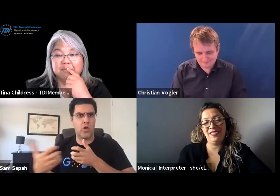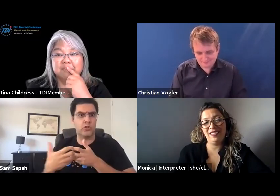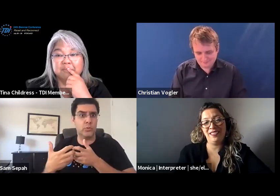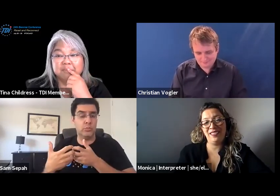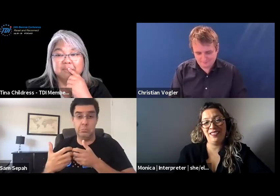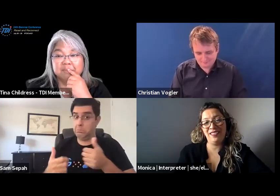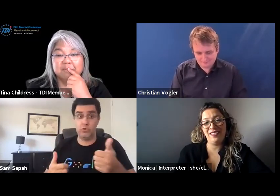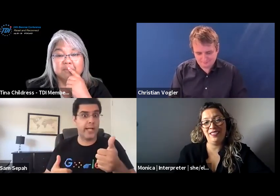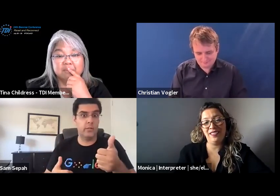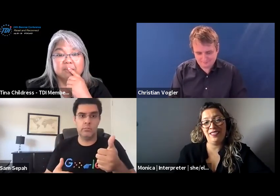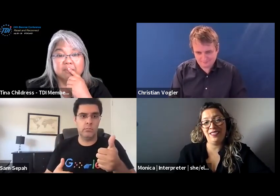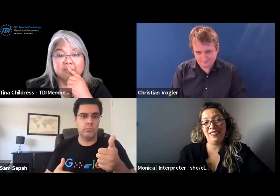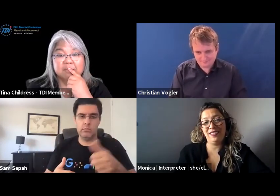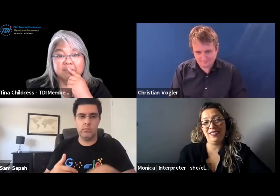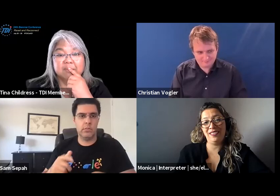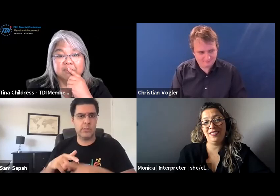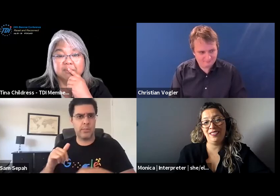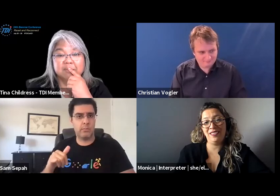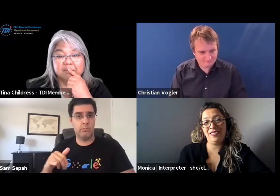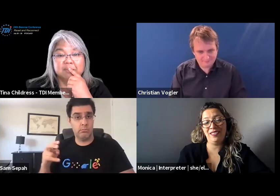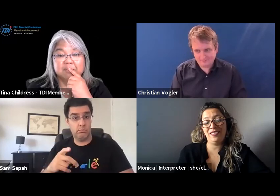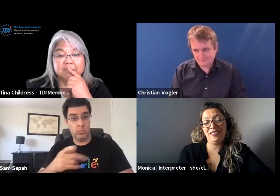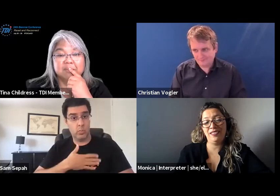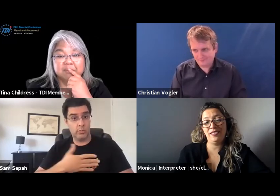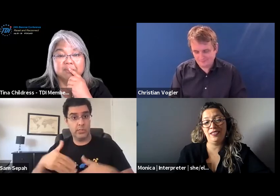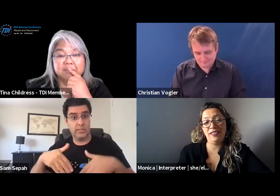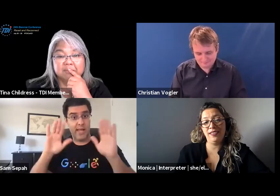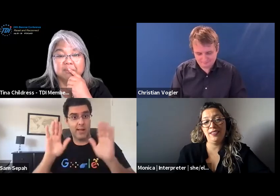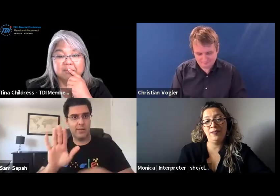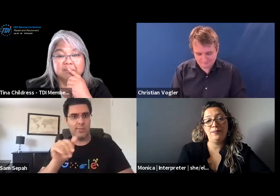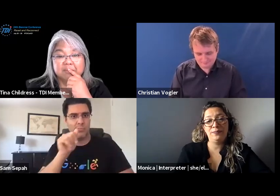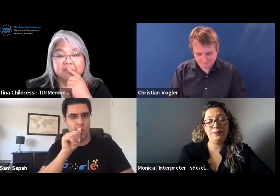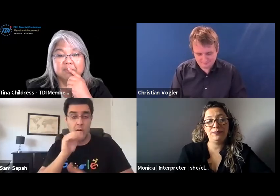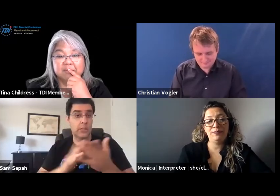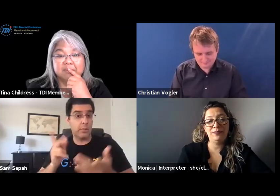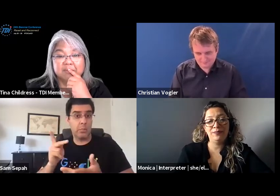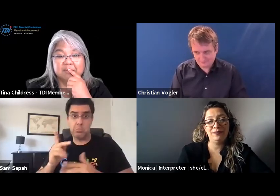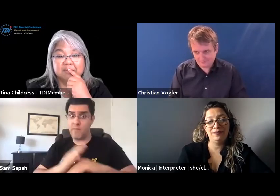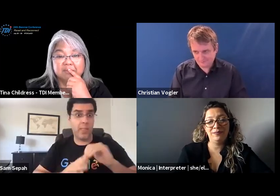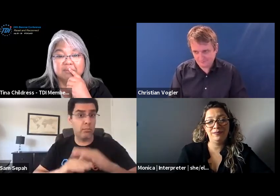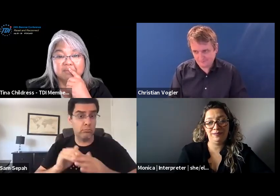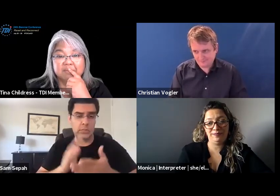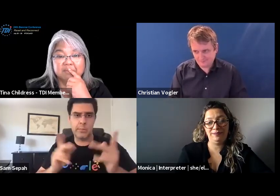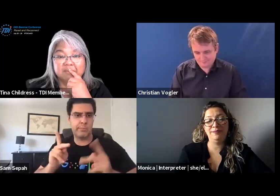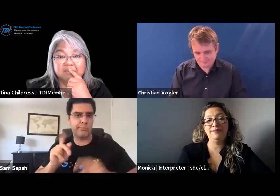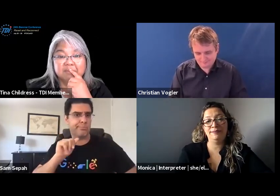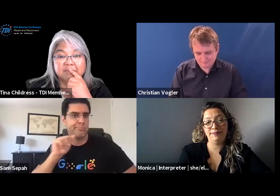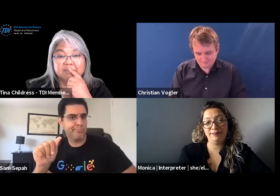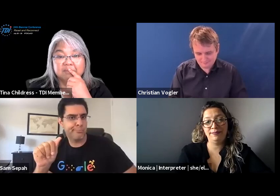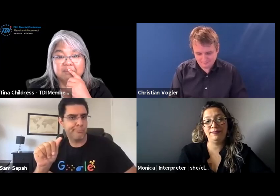right, and with computers adapting to what you need, but you're sacrificing your privacy. And some people are comfortable with that,